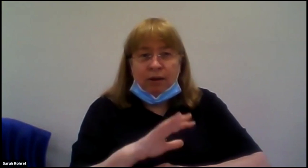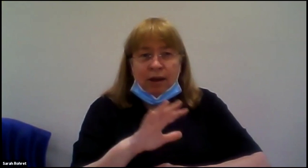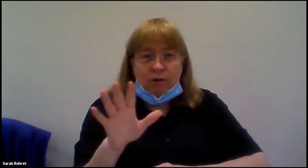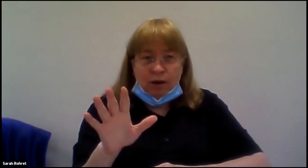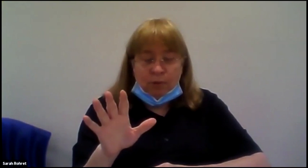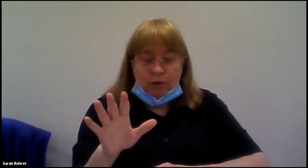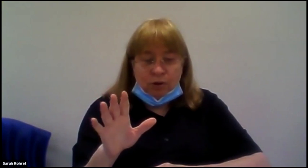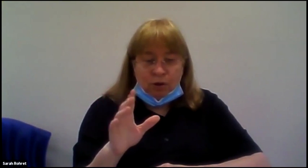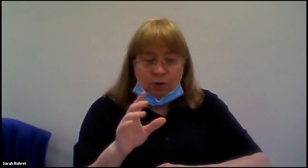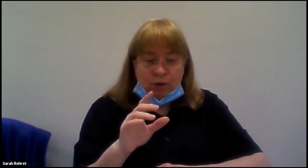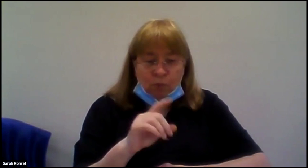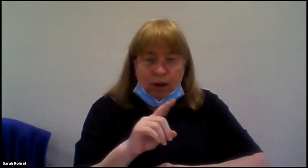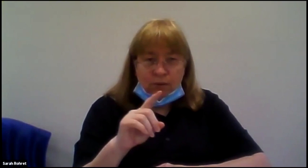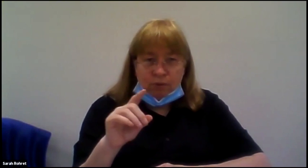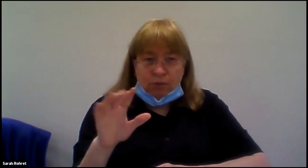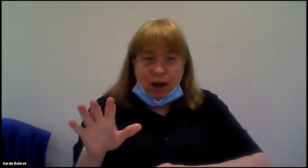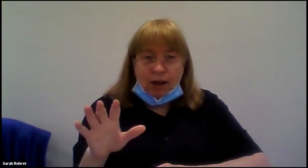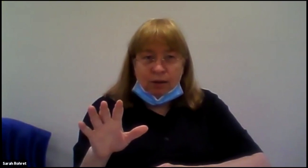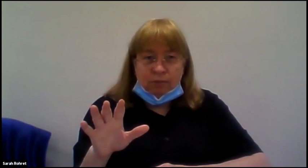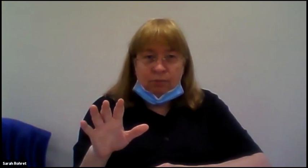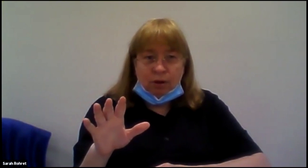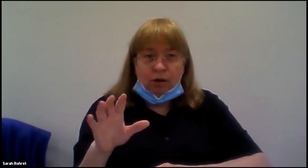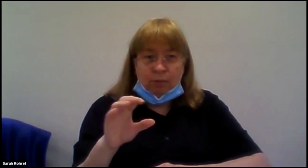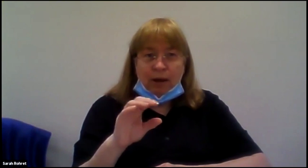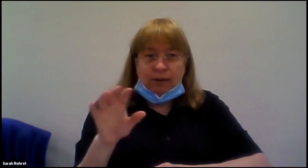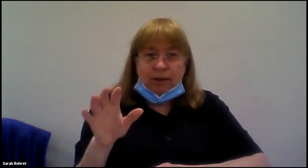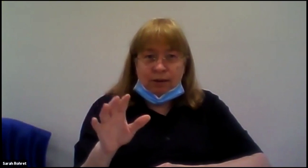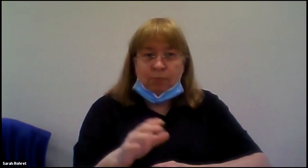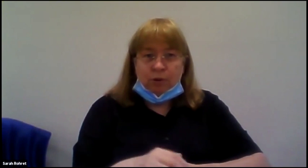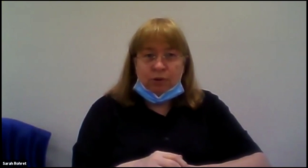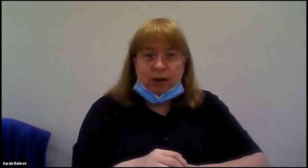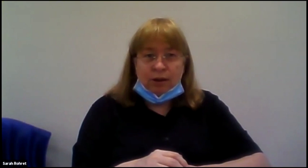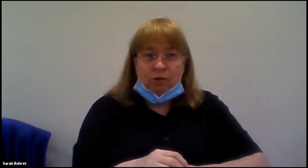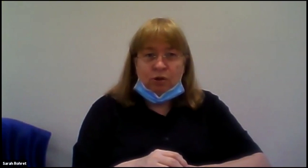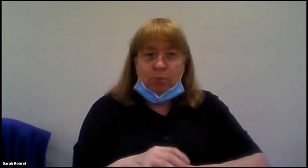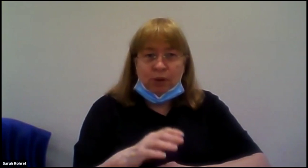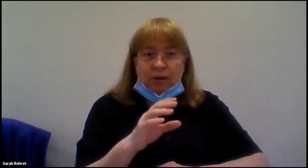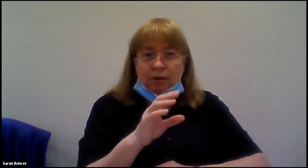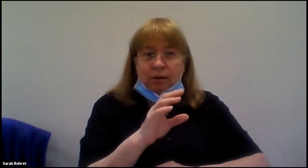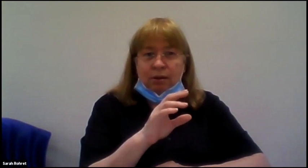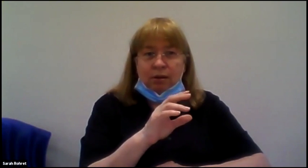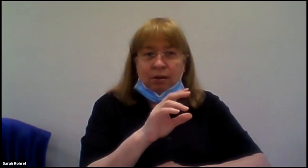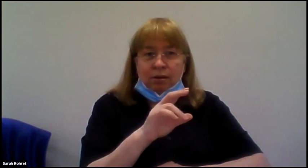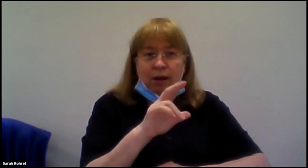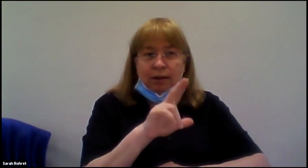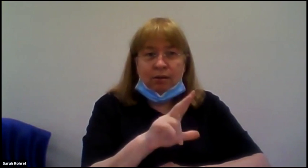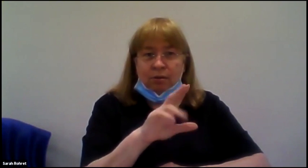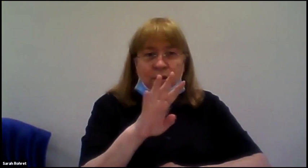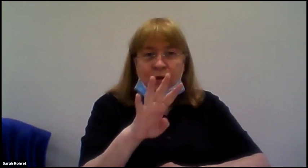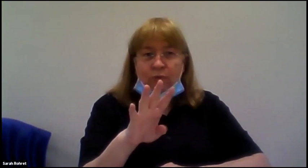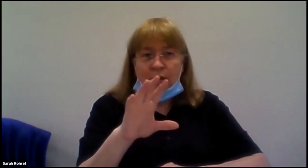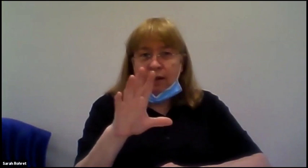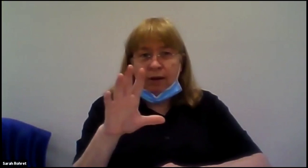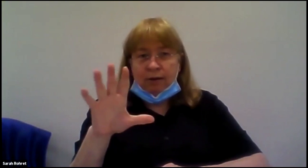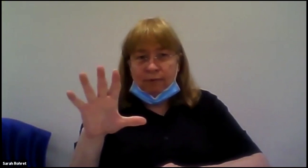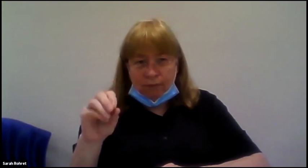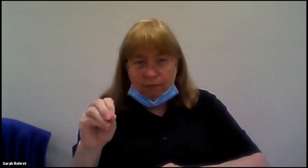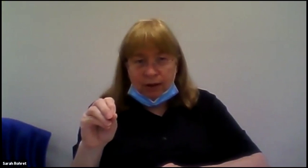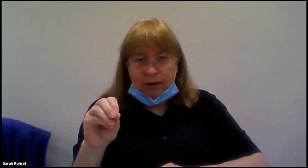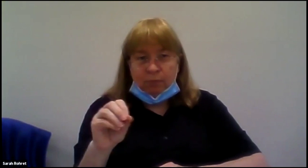other numbers, you know, the 1 through 9 are your basic numbers, and you just put the like the 30, 40, 50